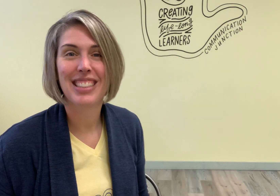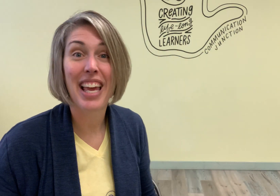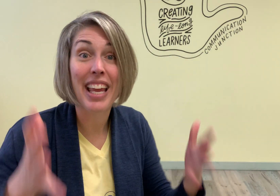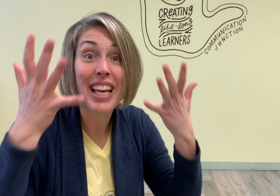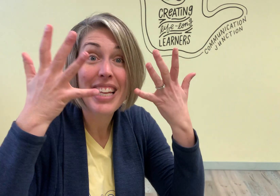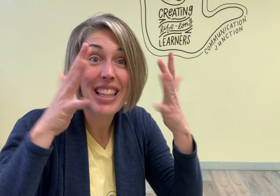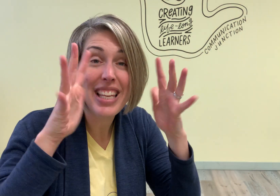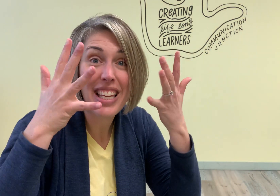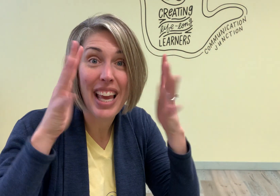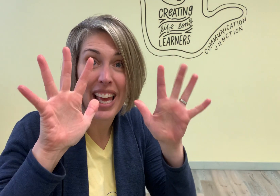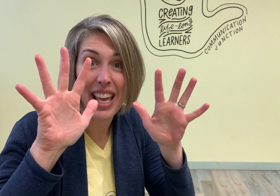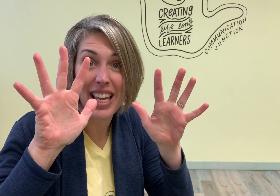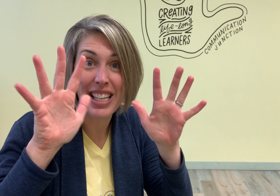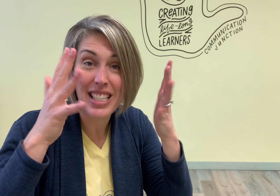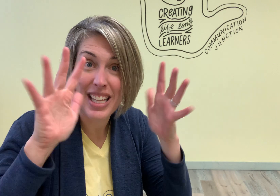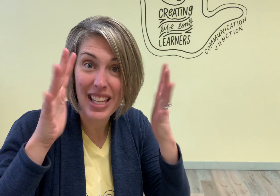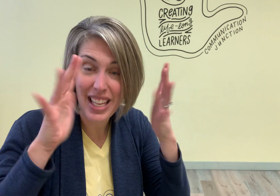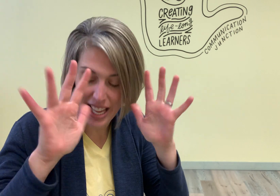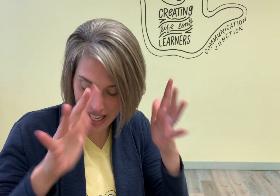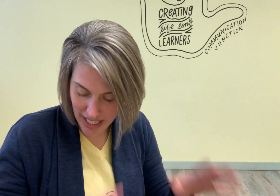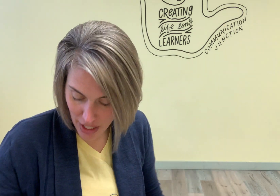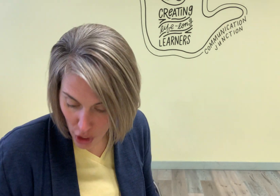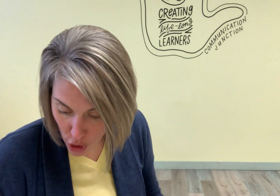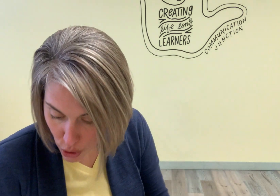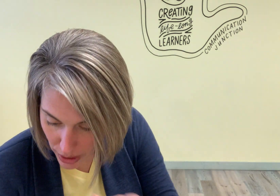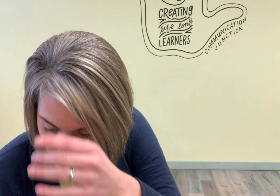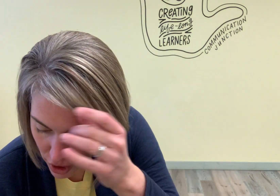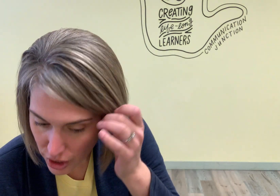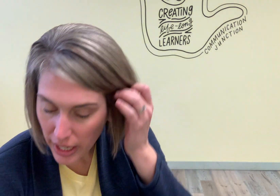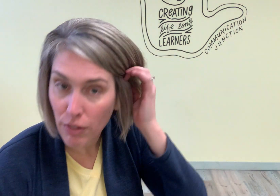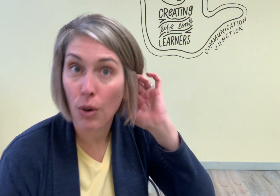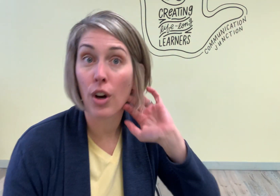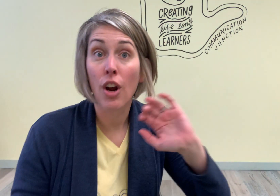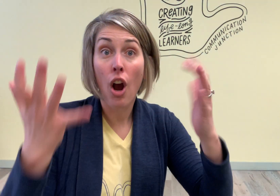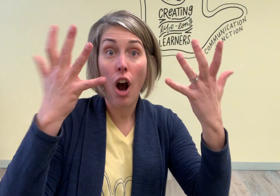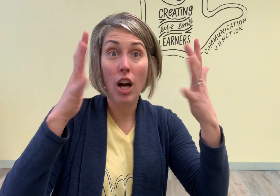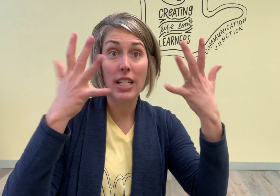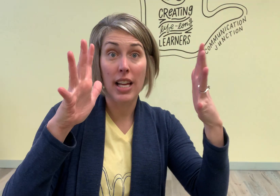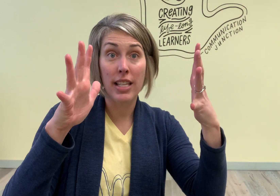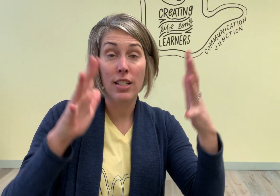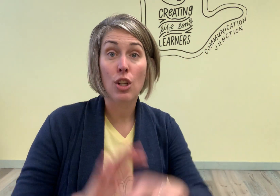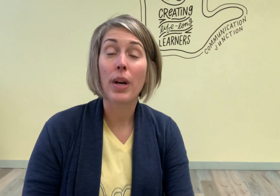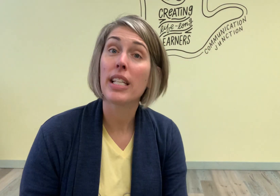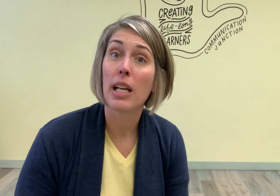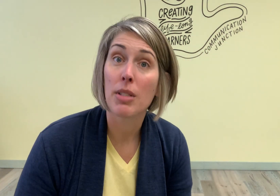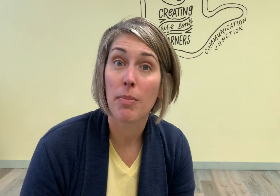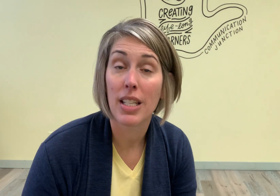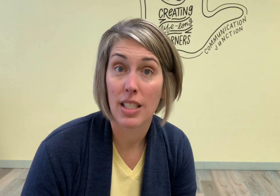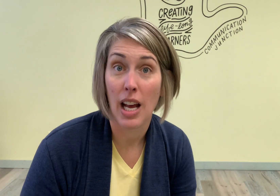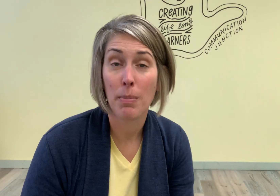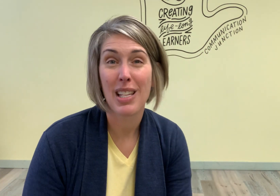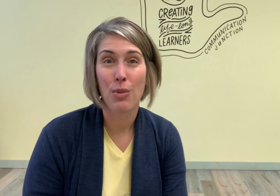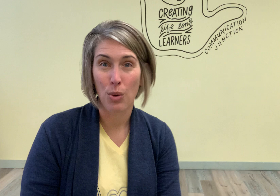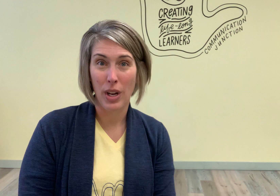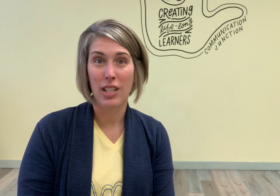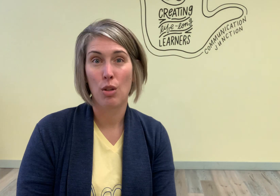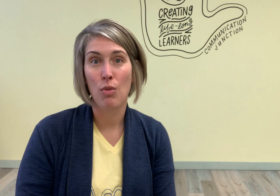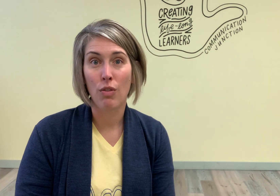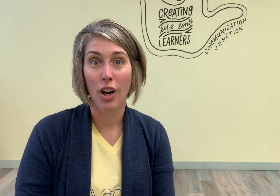Say, the end, the end. So that is our sign for all done. So anytime something stops and we're ready to move on,